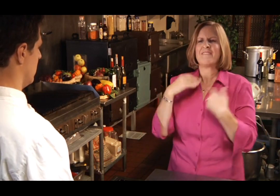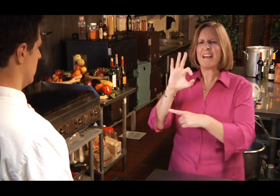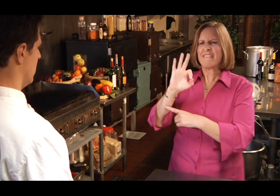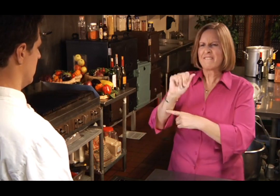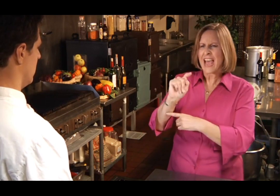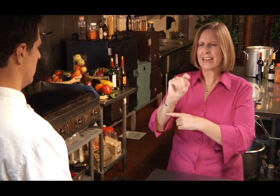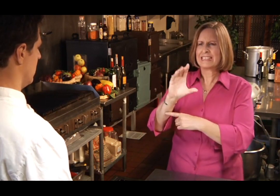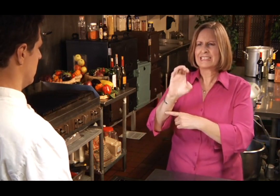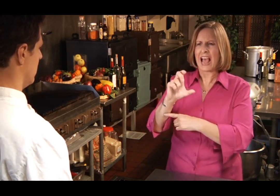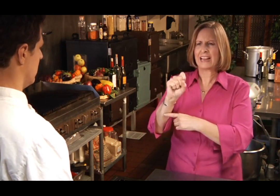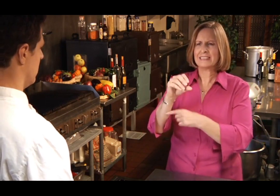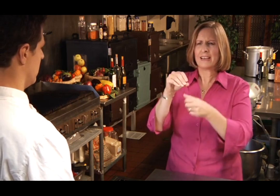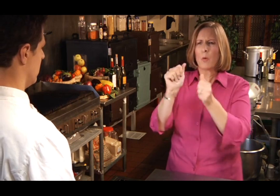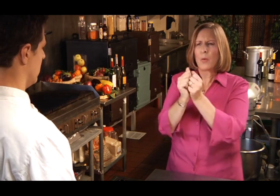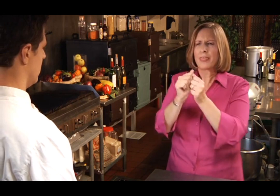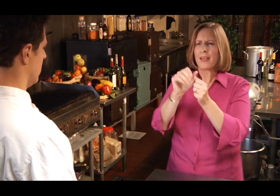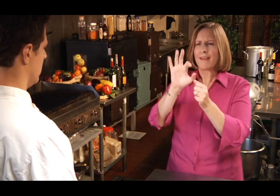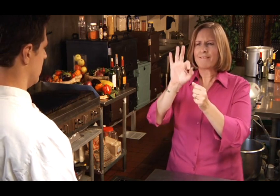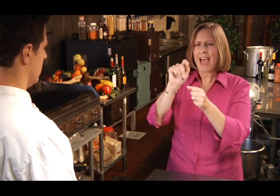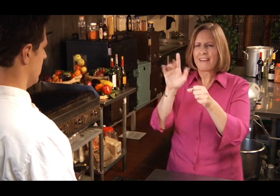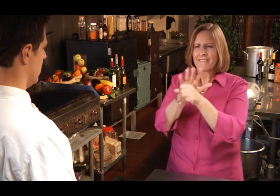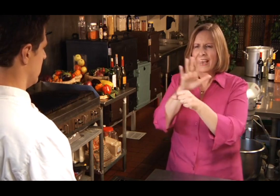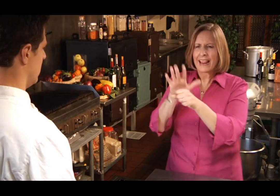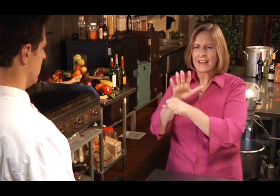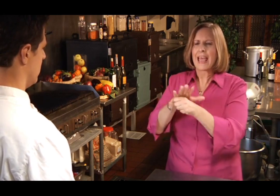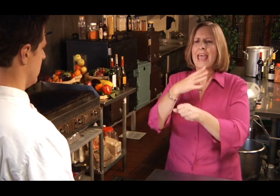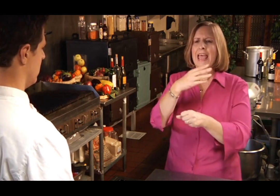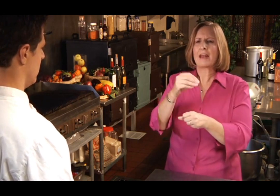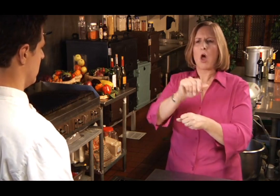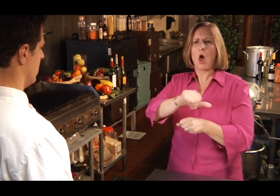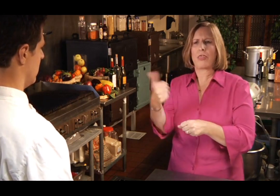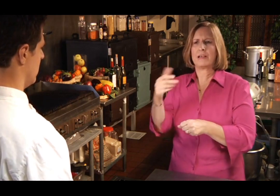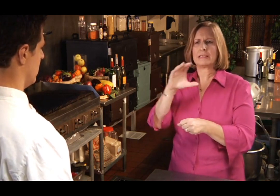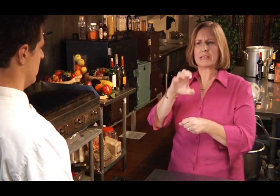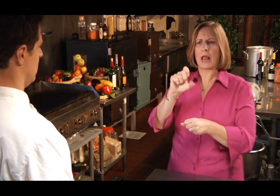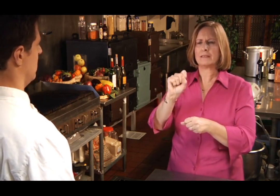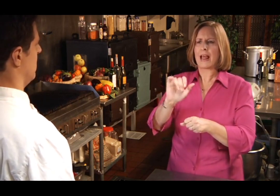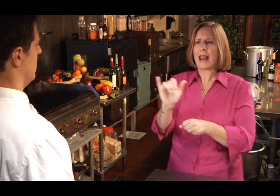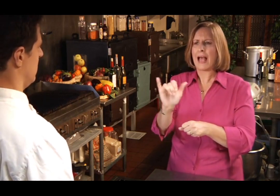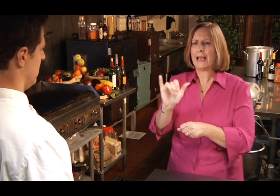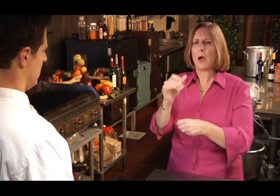In addition to fat cells that fill up with fat, the body is also made up of